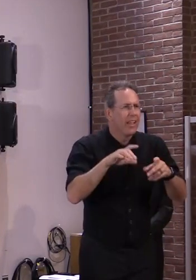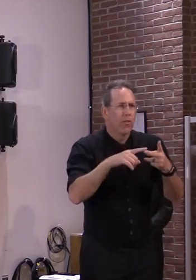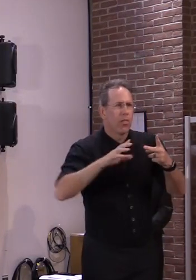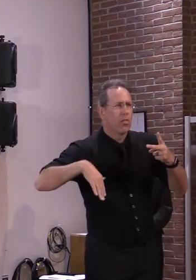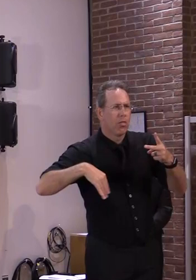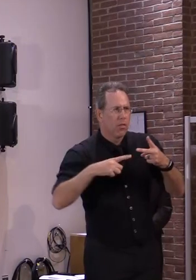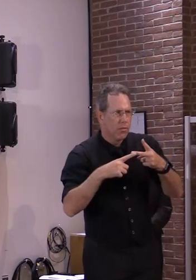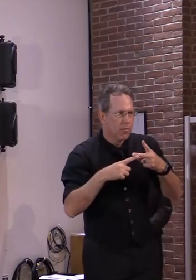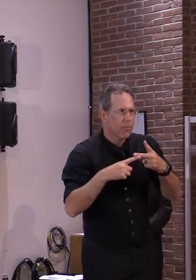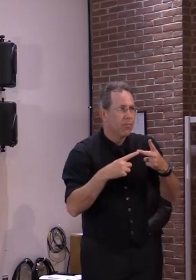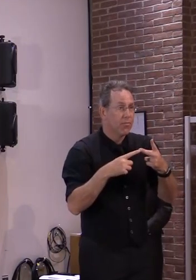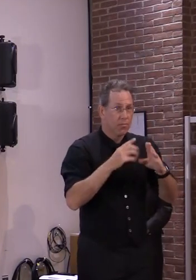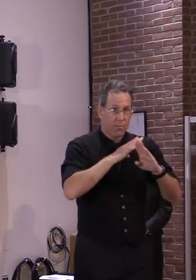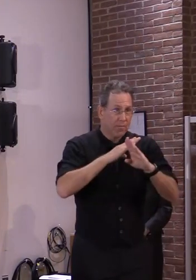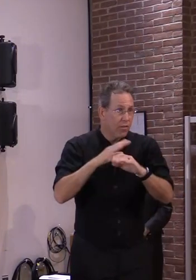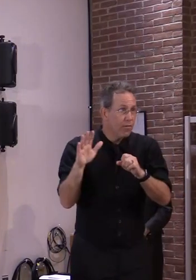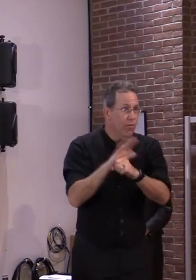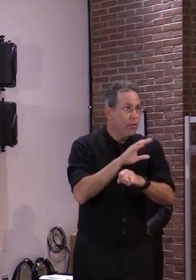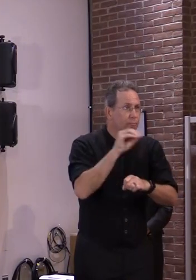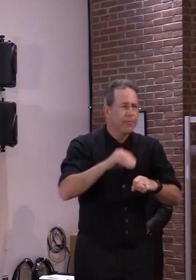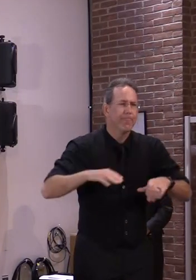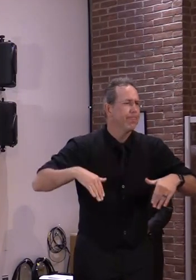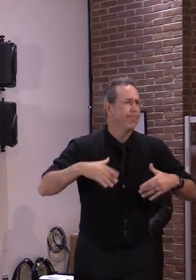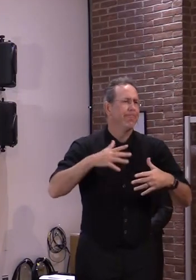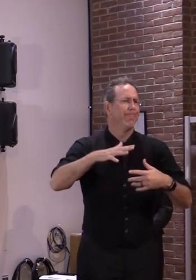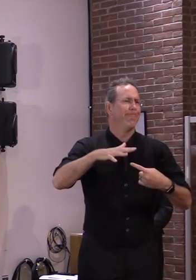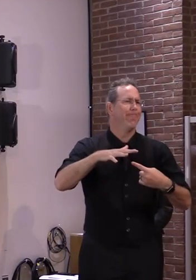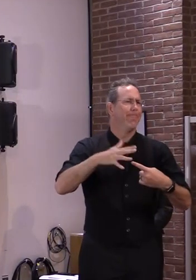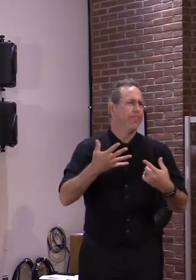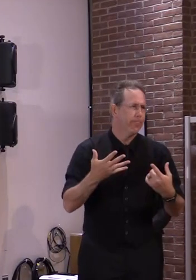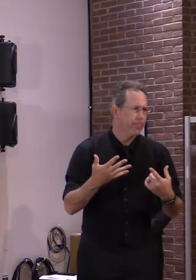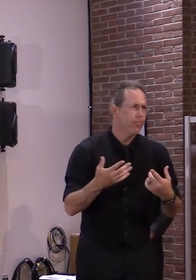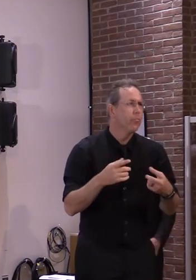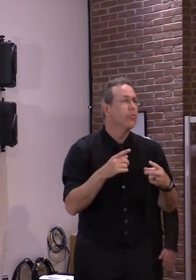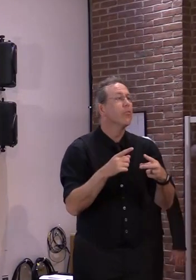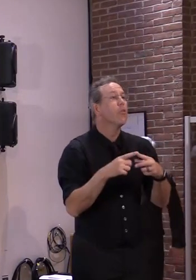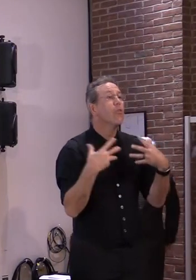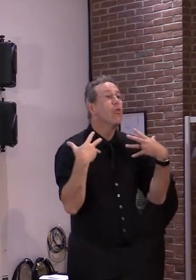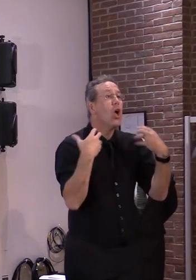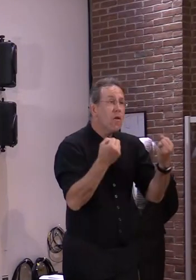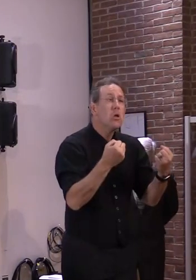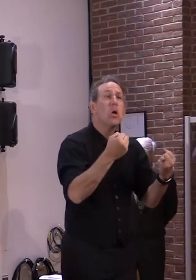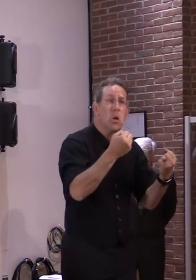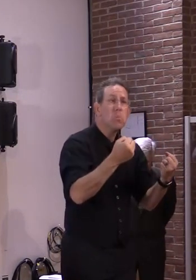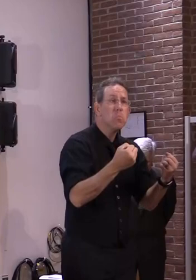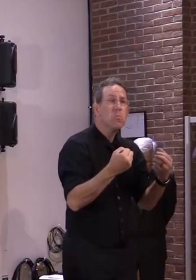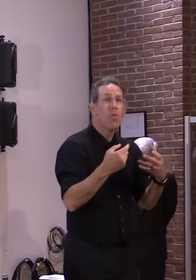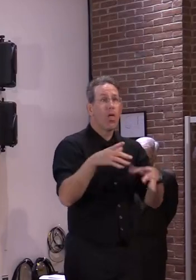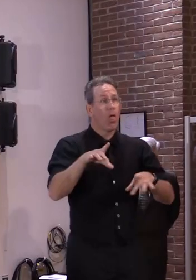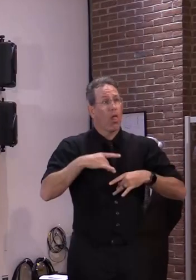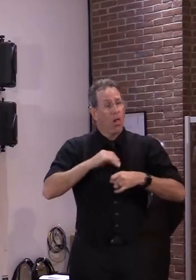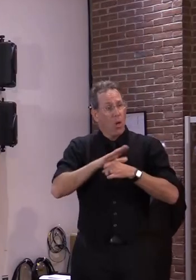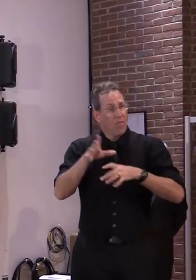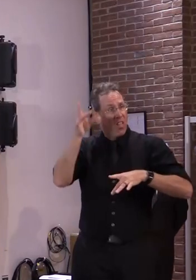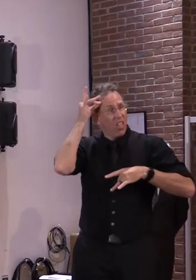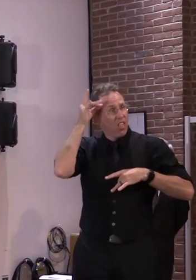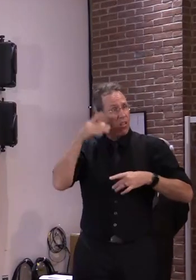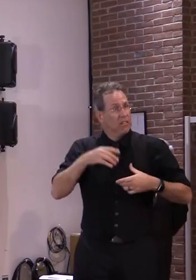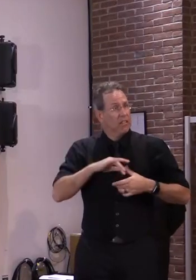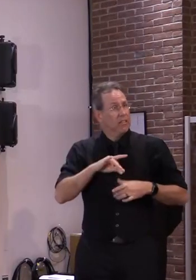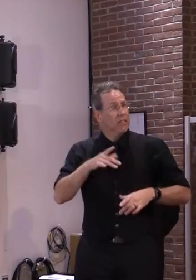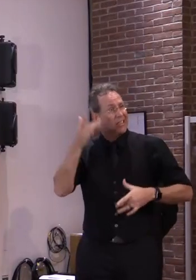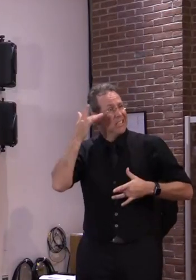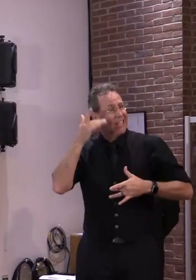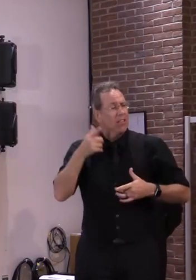If I were a Vermonter who was trying to weigh the potential risks and benefits of getting a